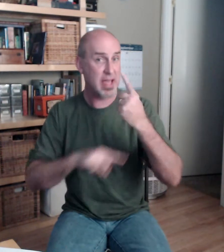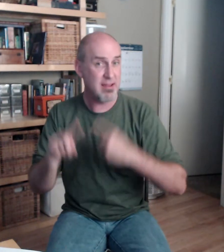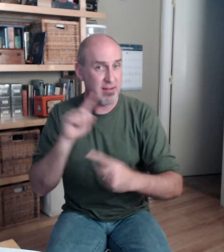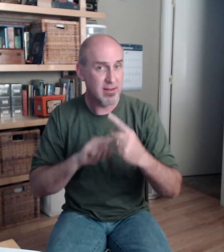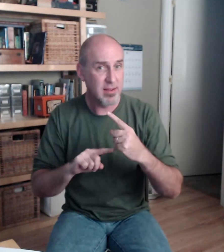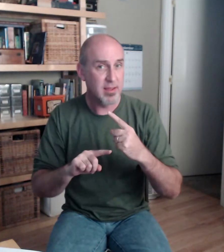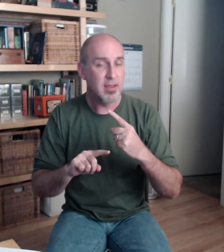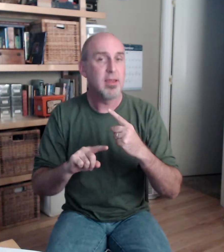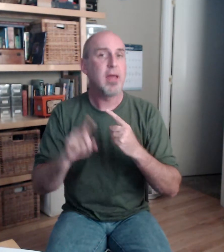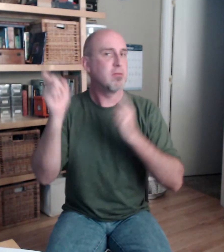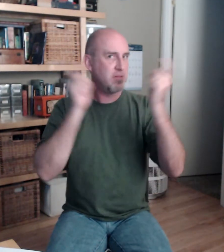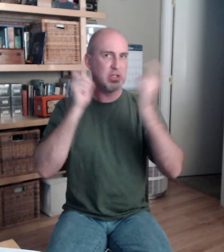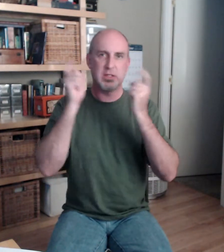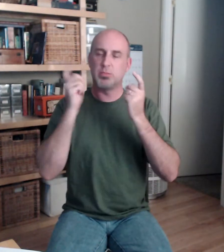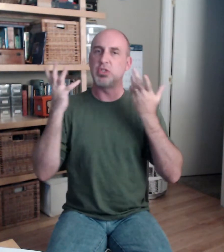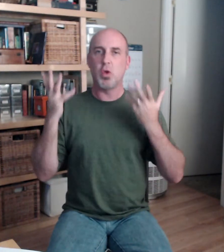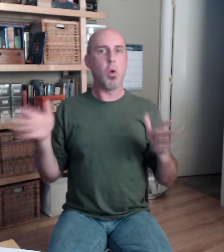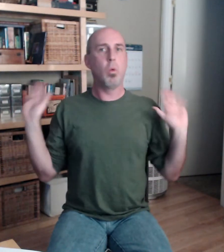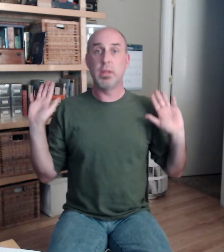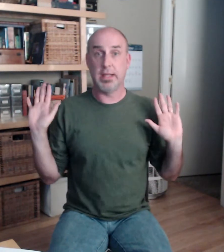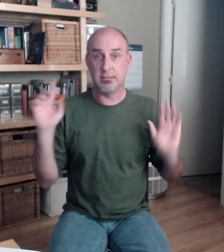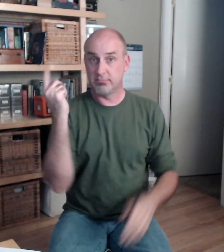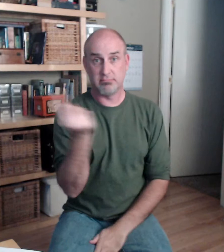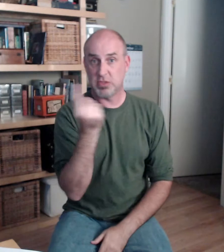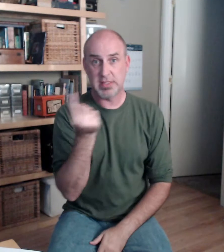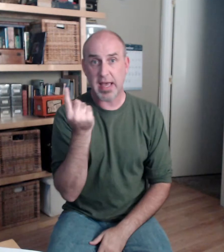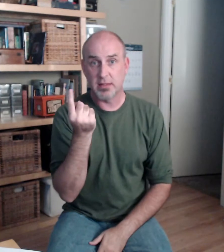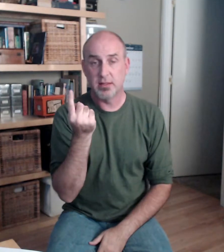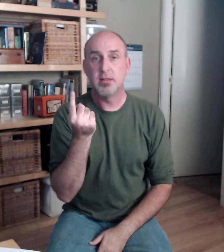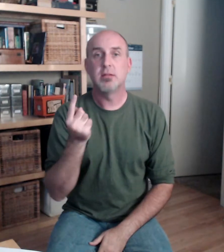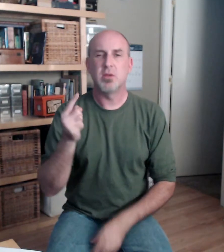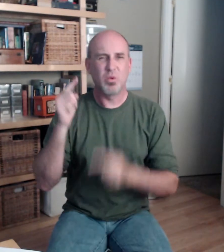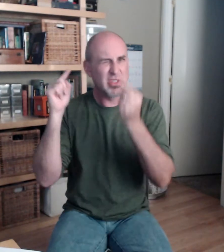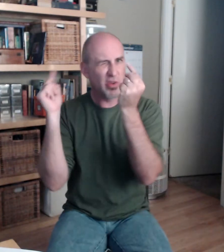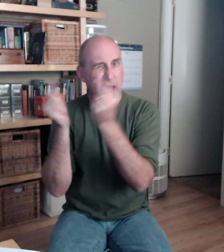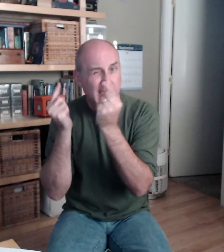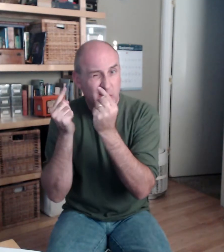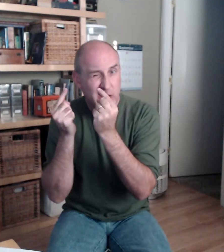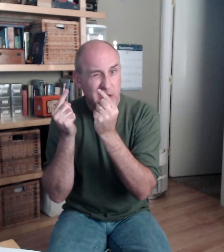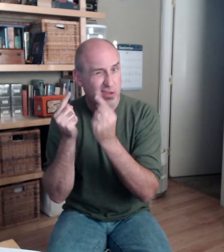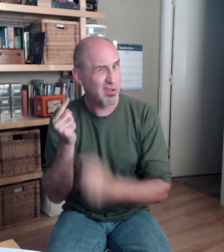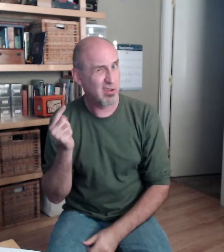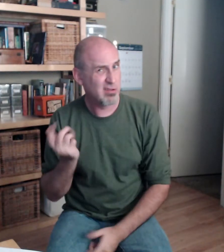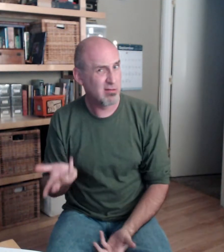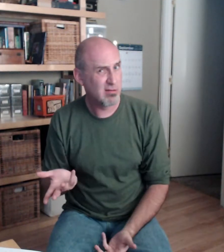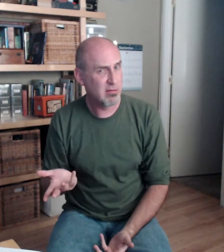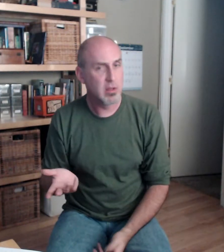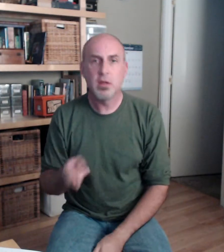sign and the facial expression only. Just that. So, is your eye hurting? Or